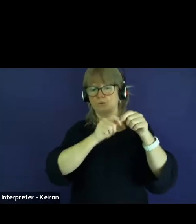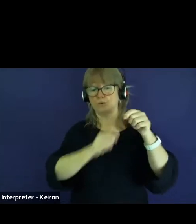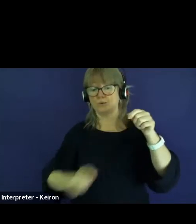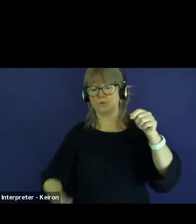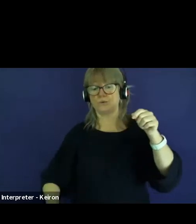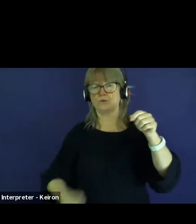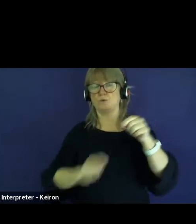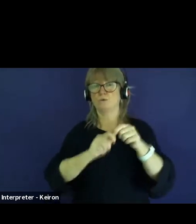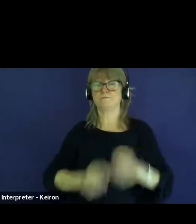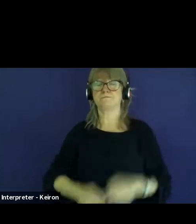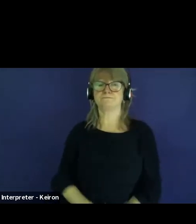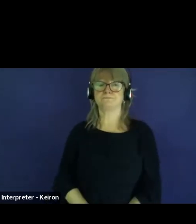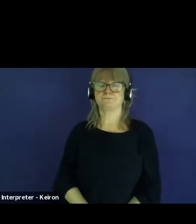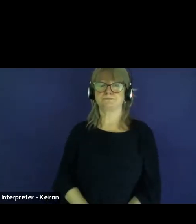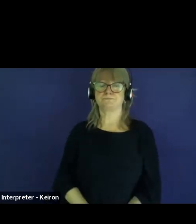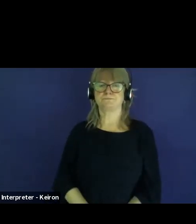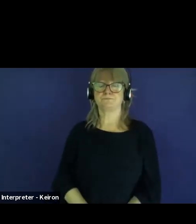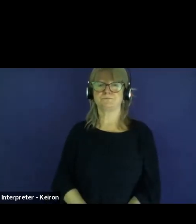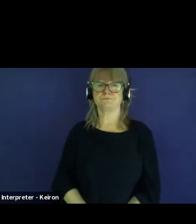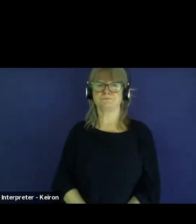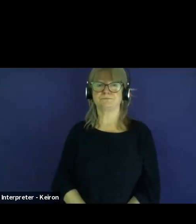stretch there.